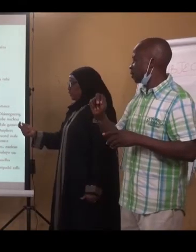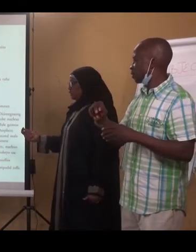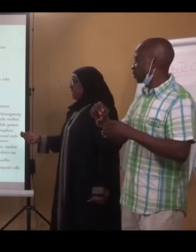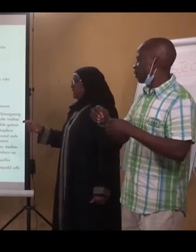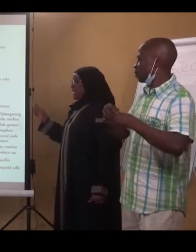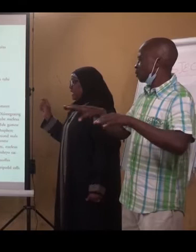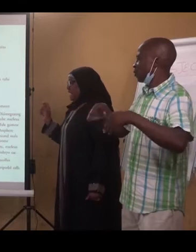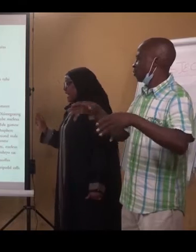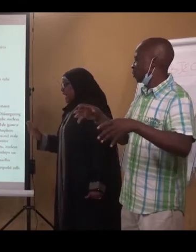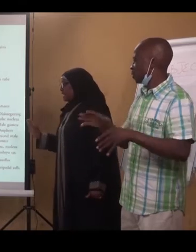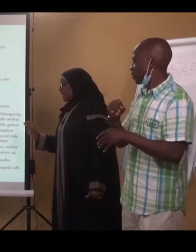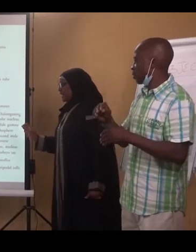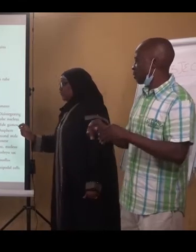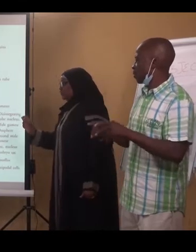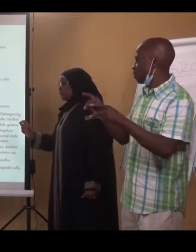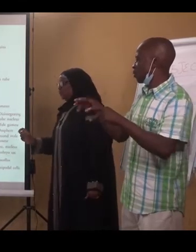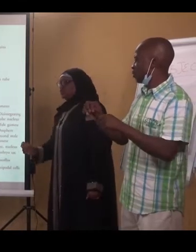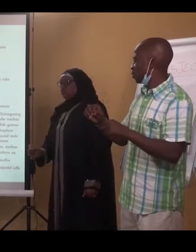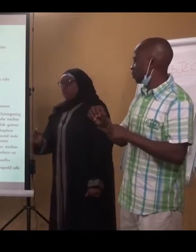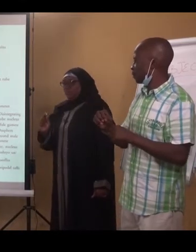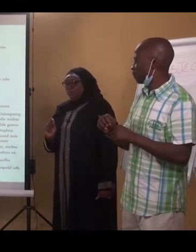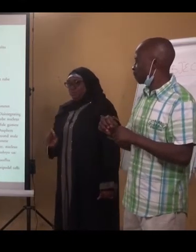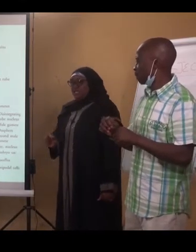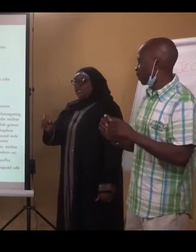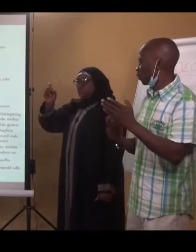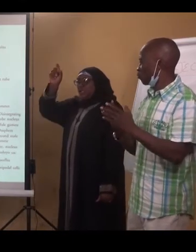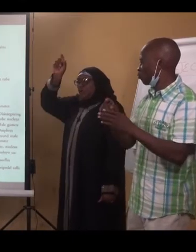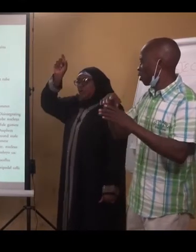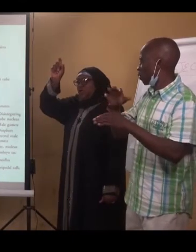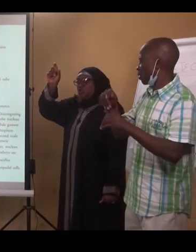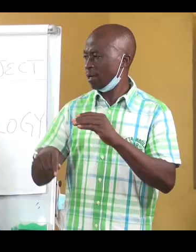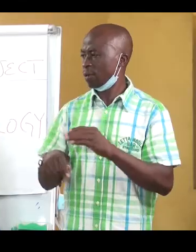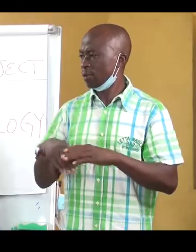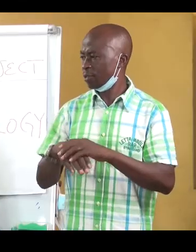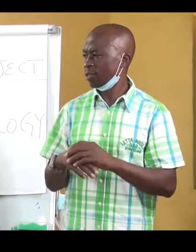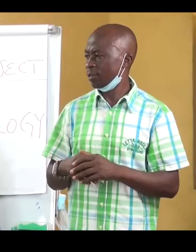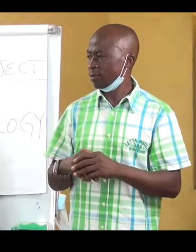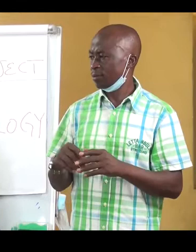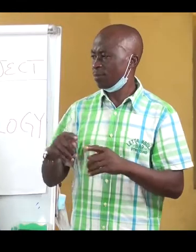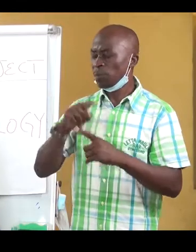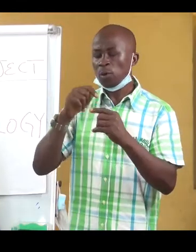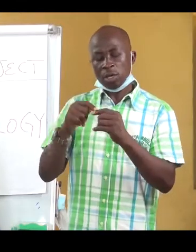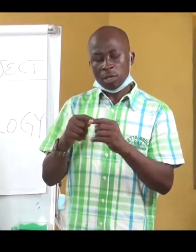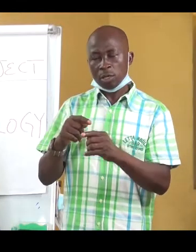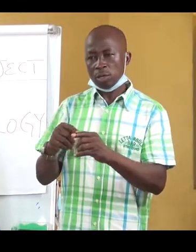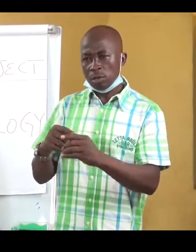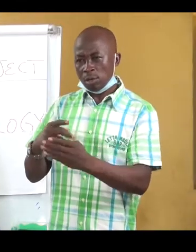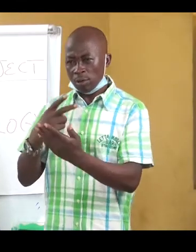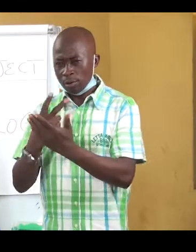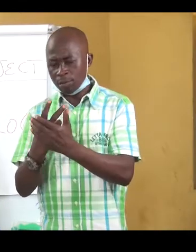microfile and the end of the pollen tube bursts. That is when the pollen tube reaches the ovary and it reaches